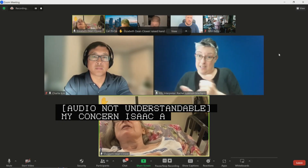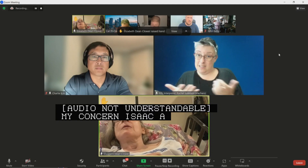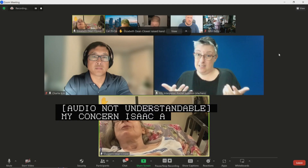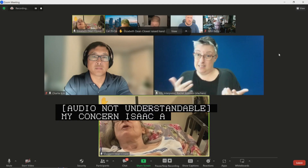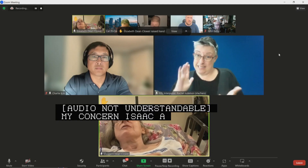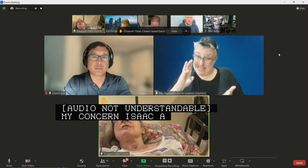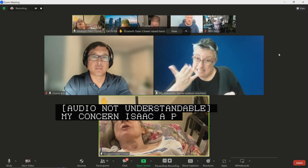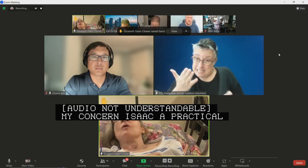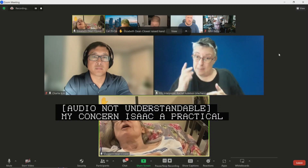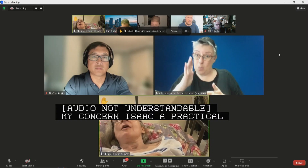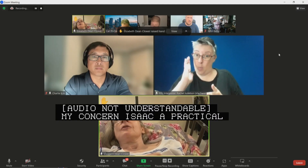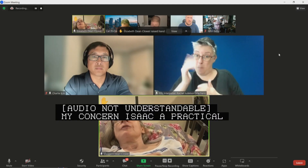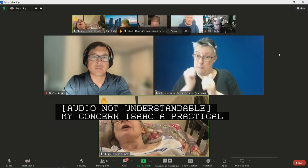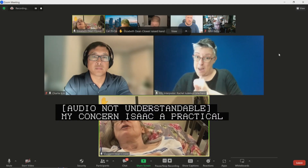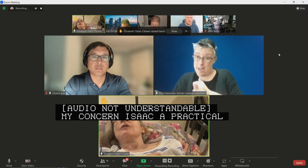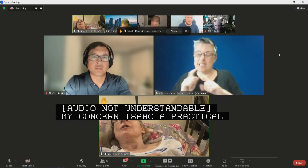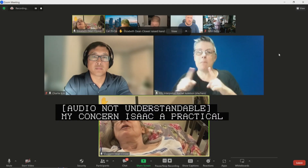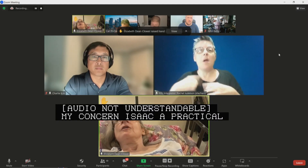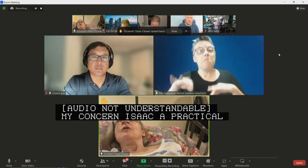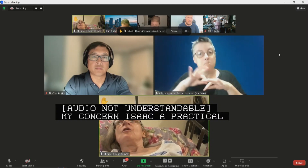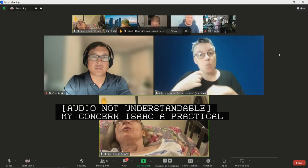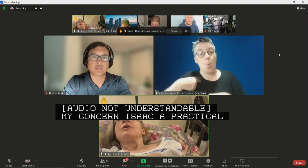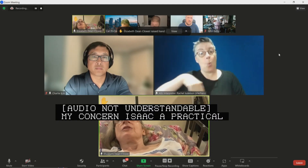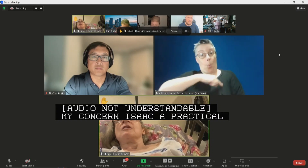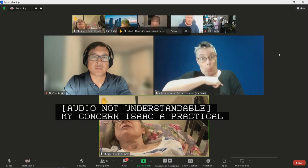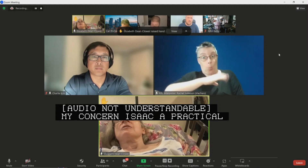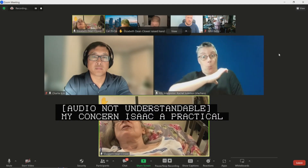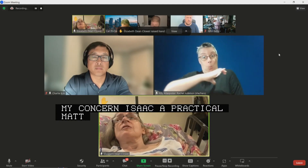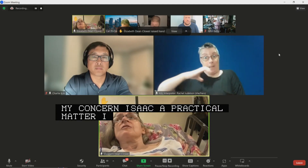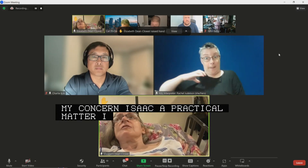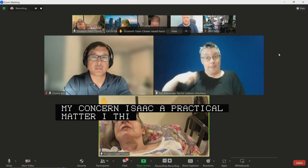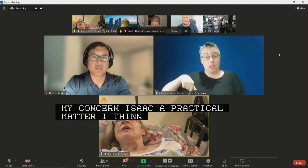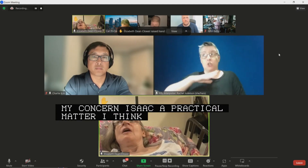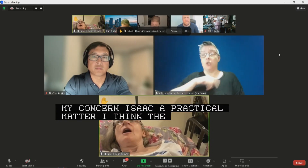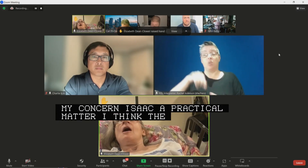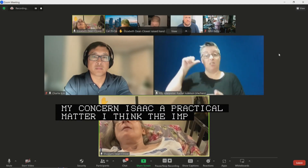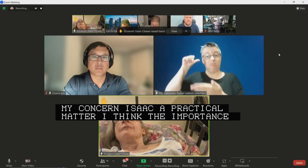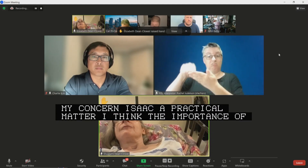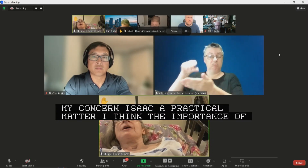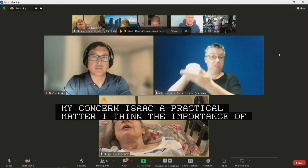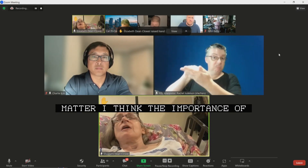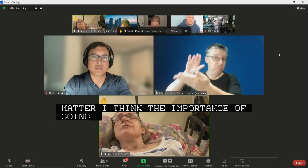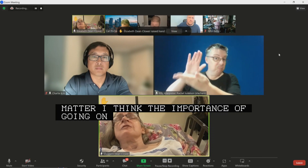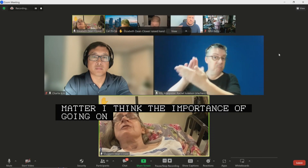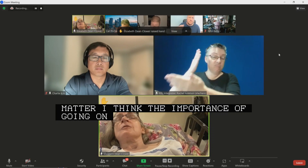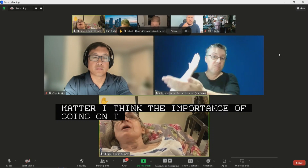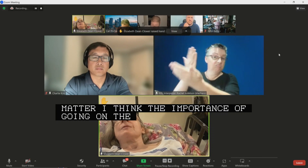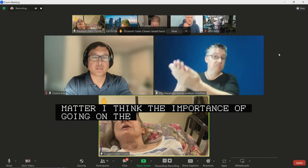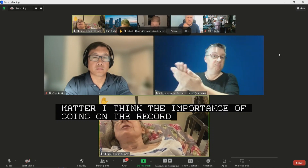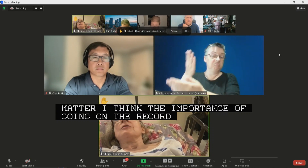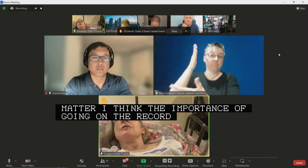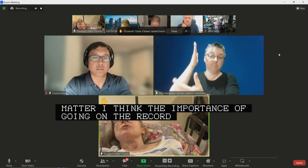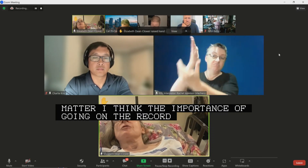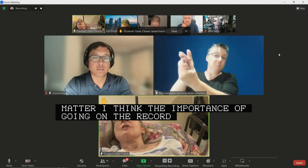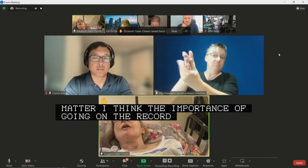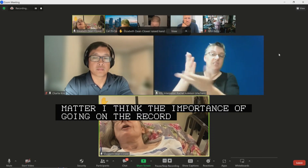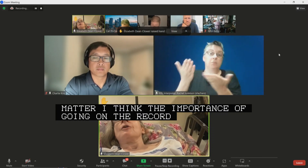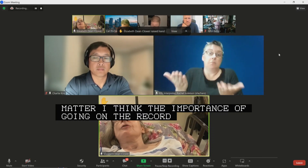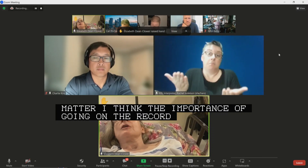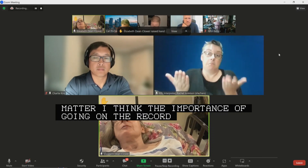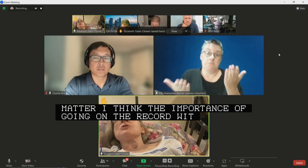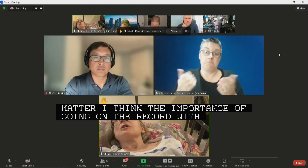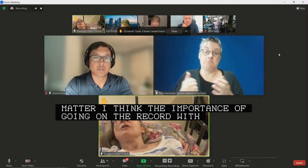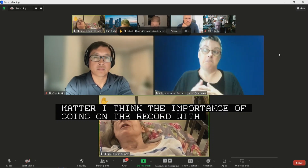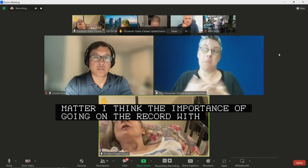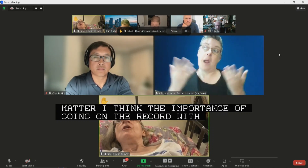I think the importance of going on the record with concerns, recognizing that there might be an individual on our